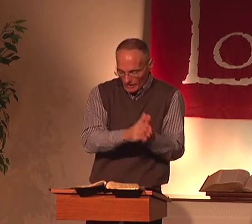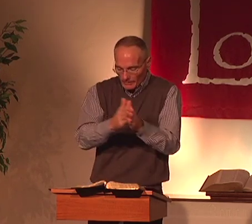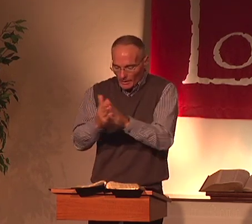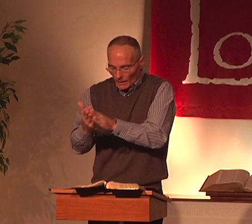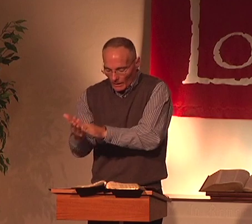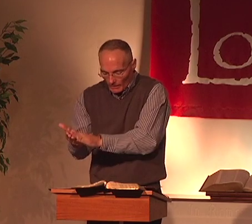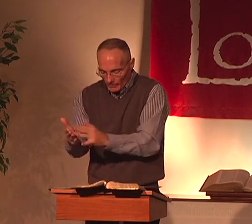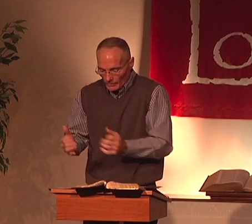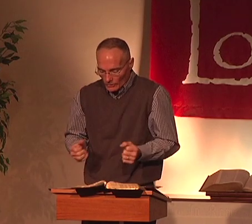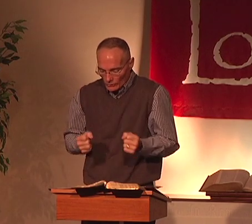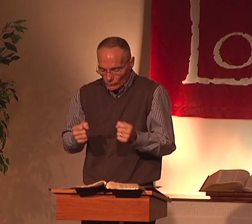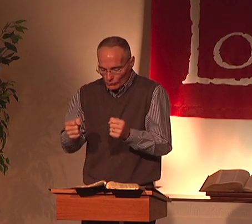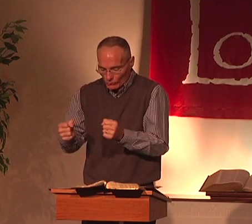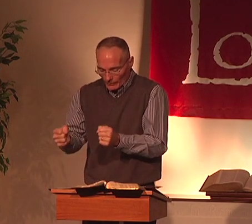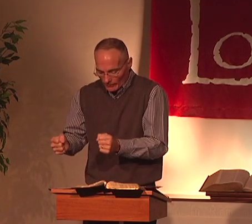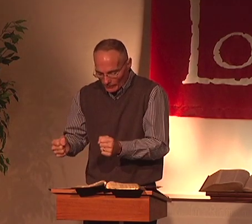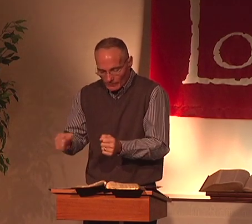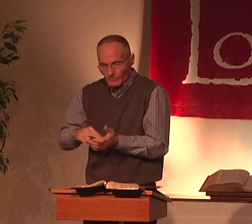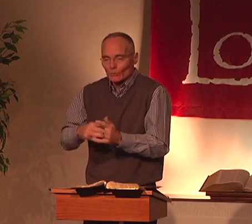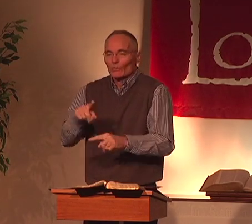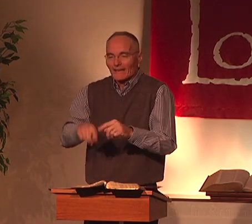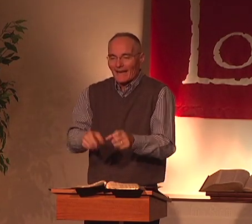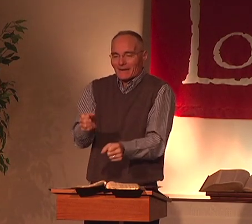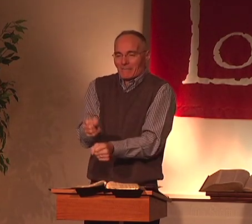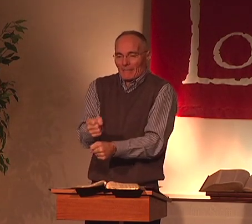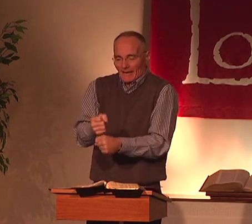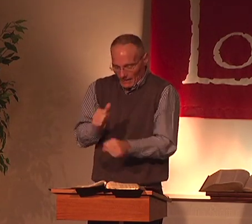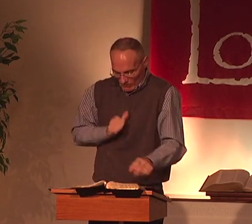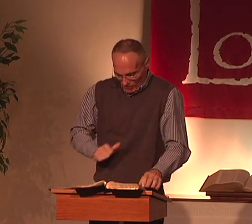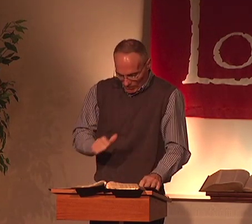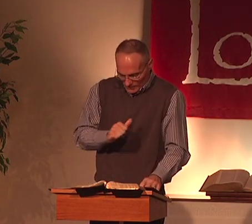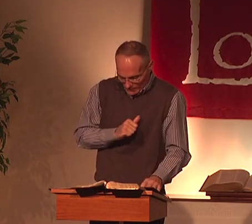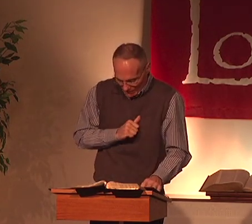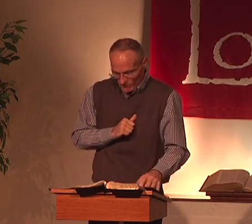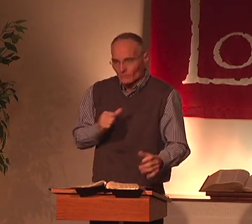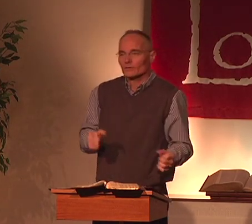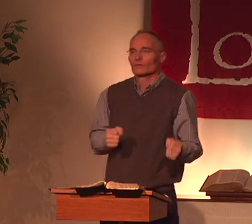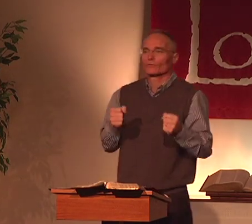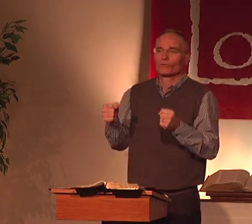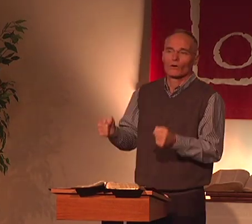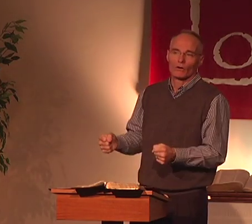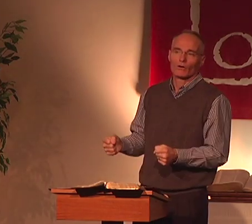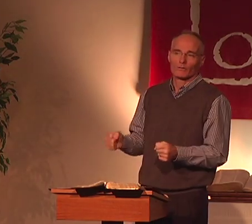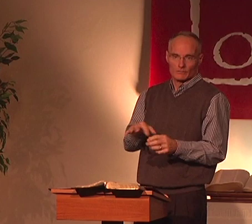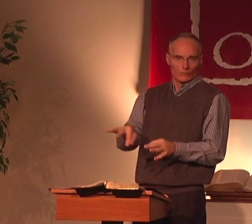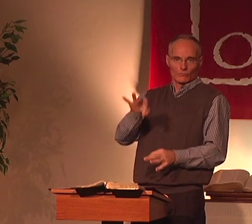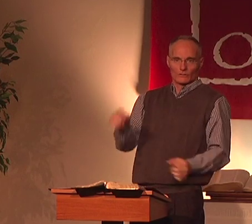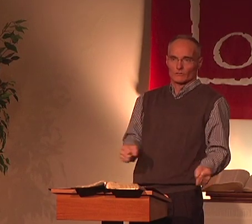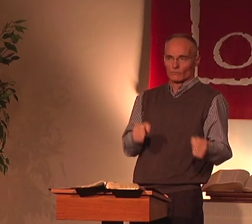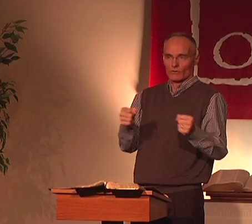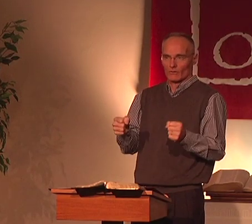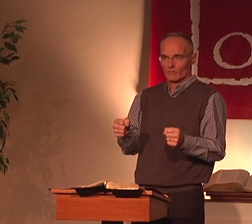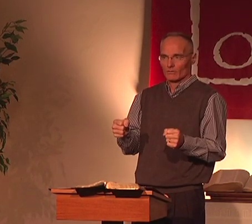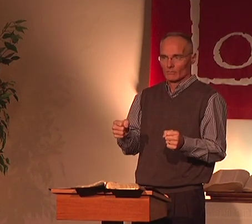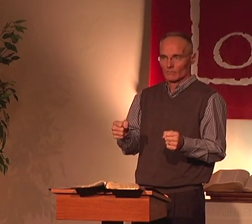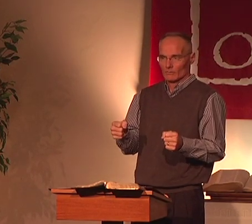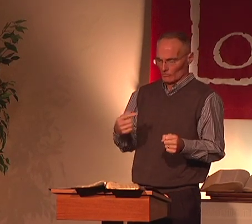You will become Strengthened You can't make ourselves Stronger Spiritually strong